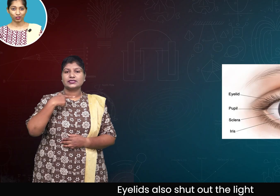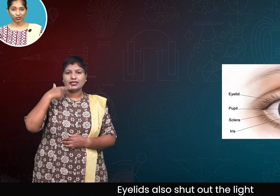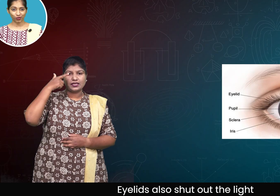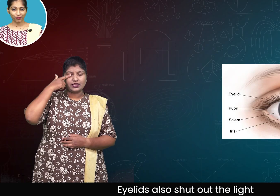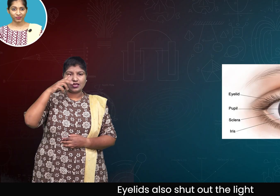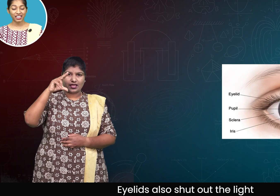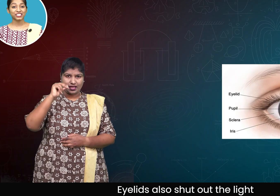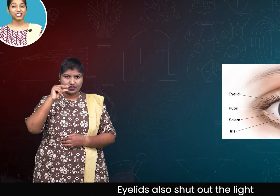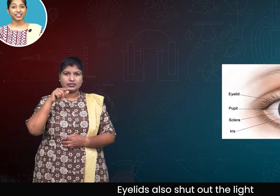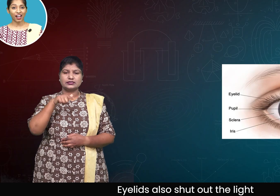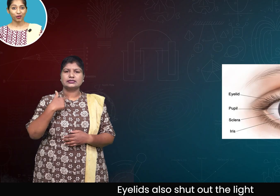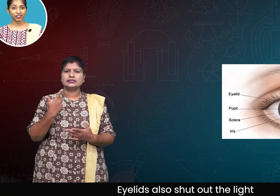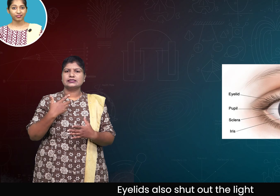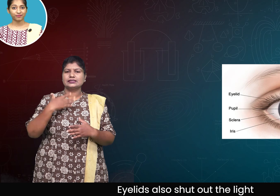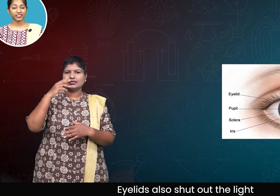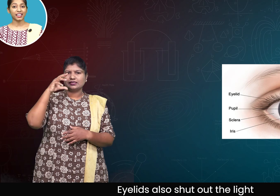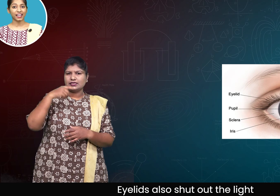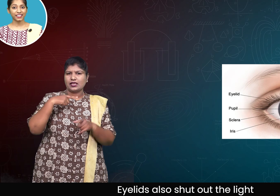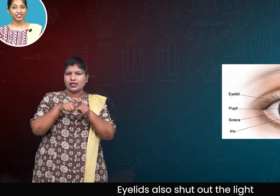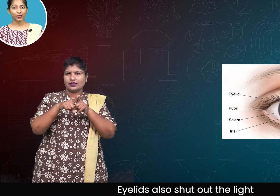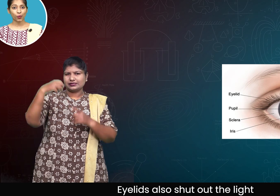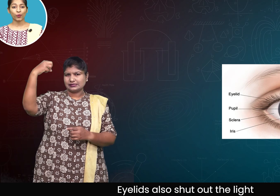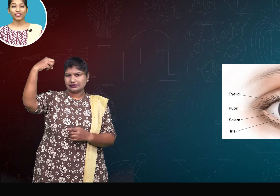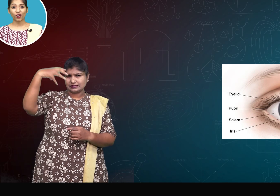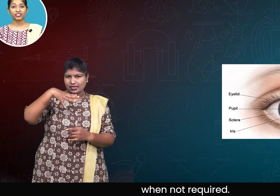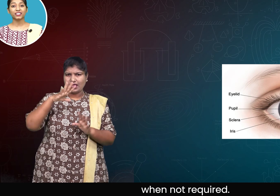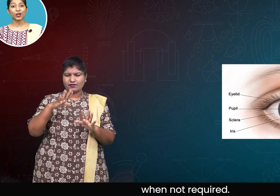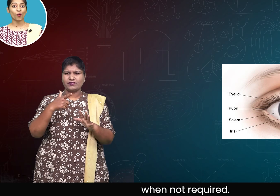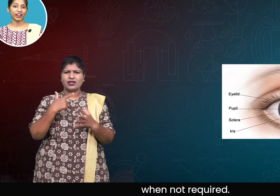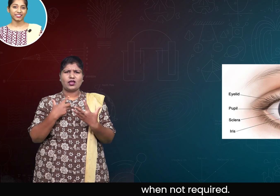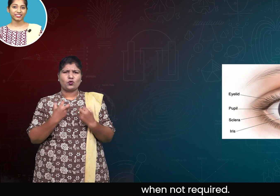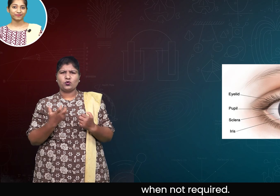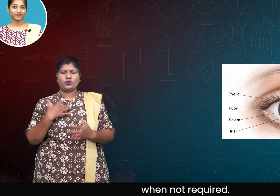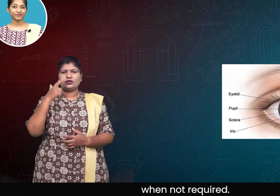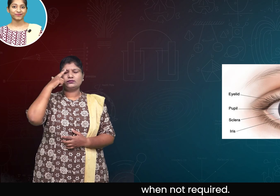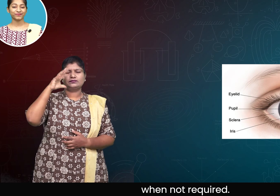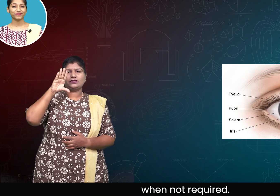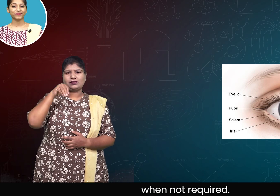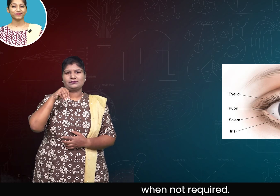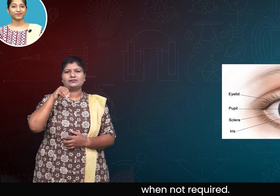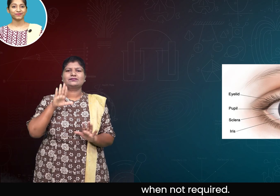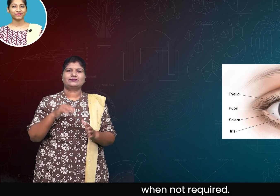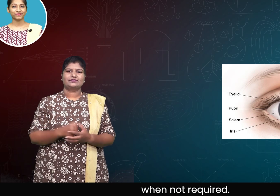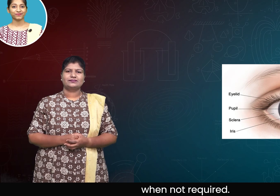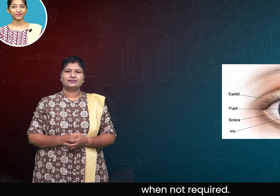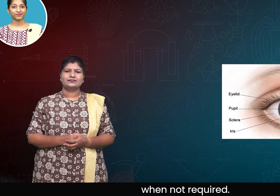Eyelids also shut out the light when not required.